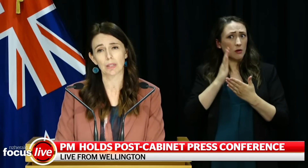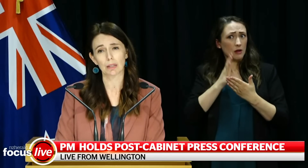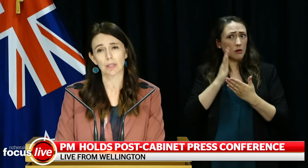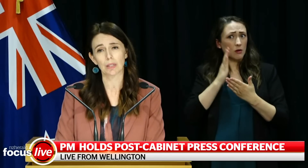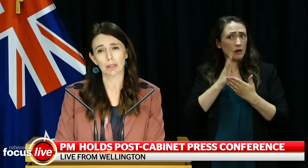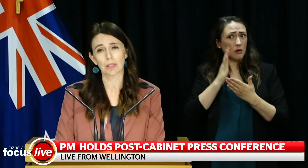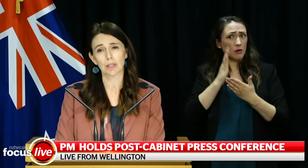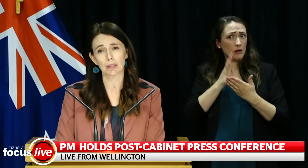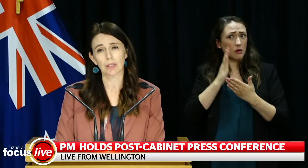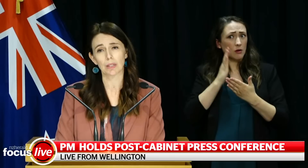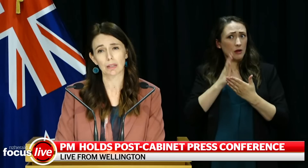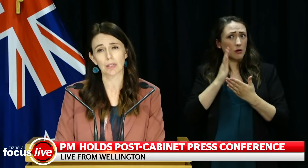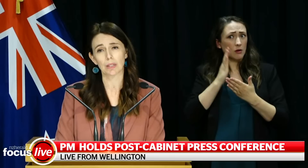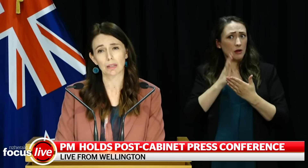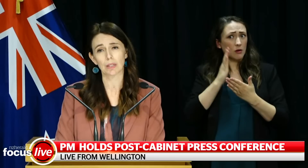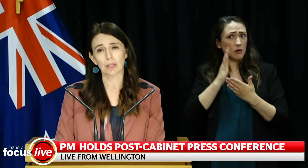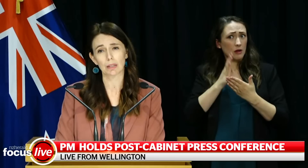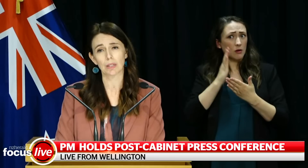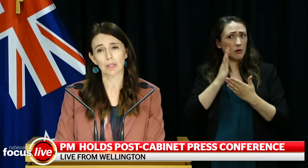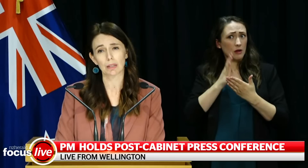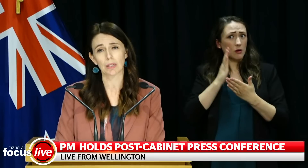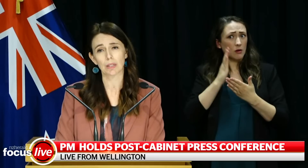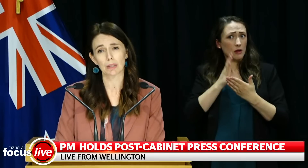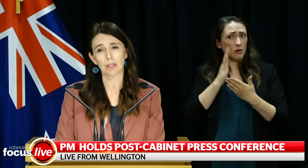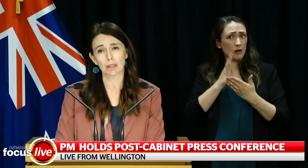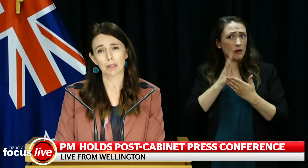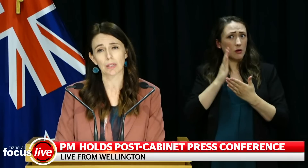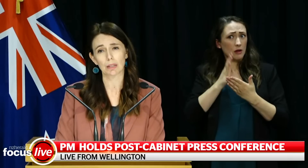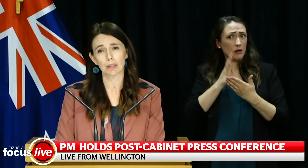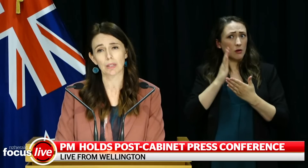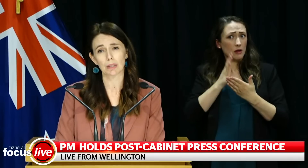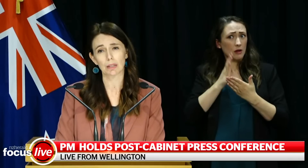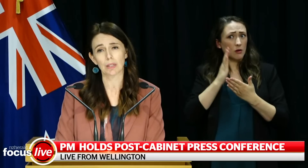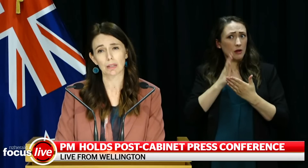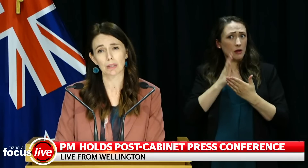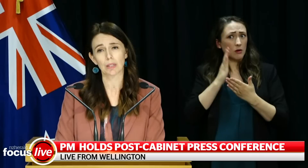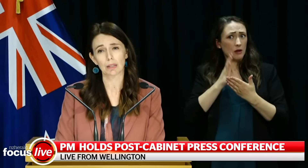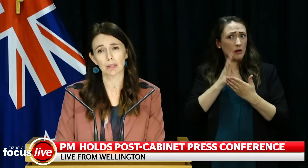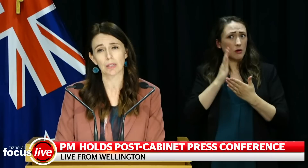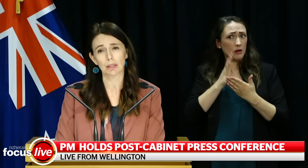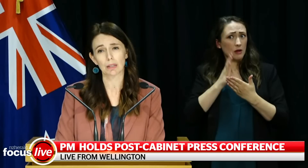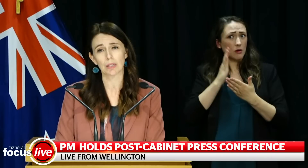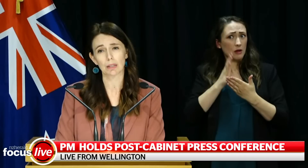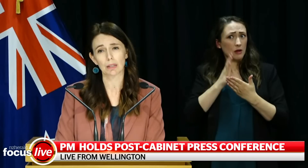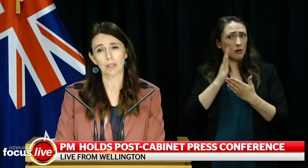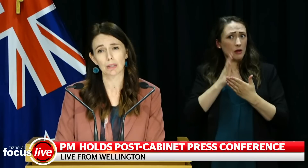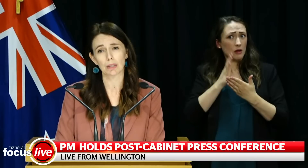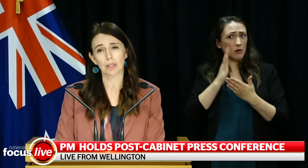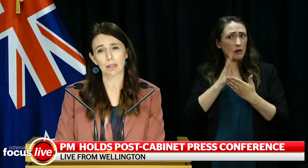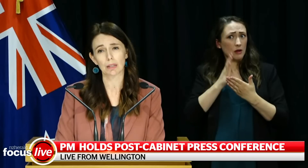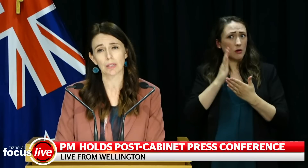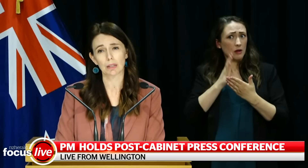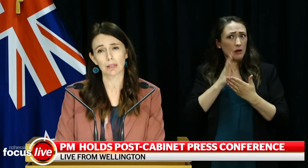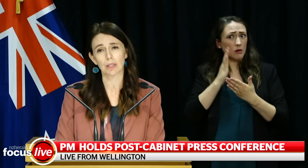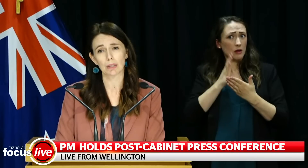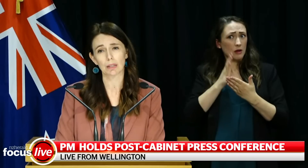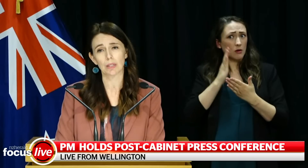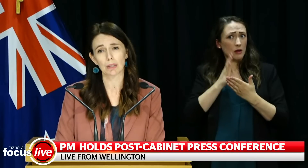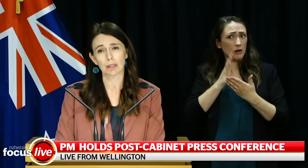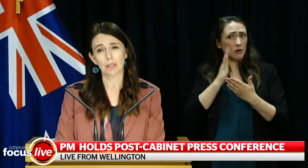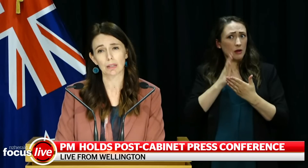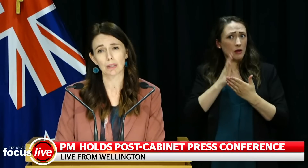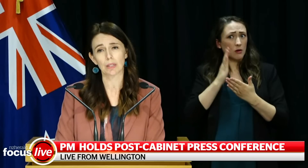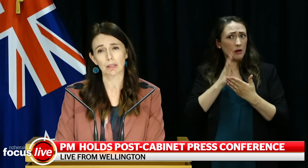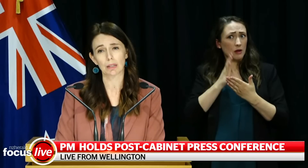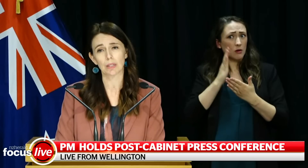things. Firstly, New Zealanders who are in Ukraine registering with Safe Travel. Last week, the update I had was that we had 6 in total who had registered